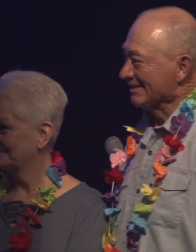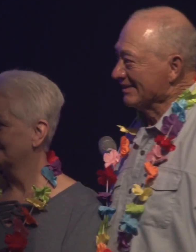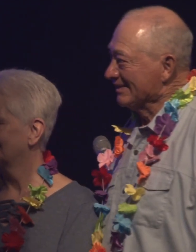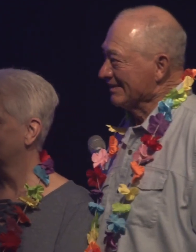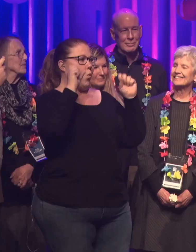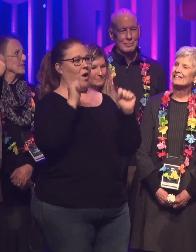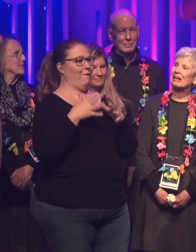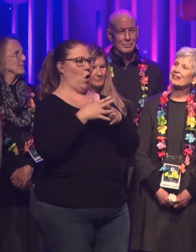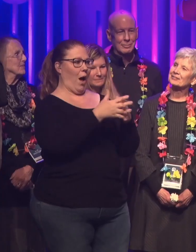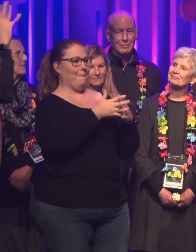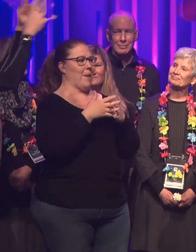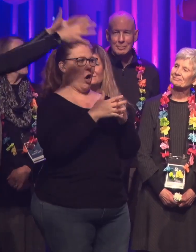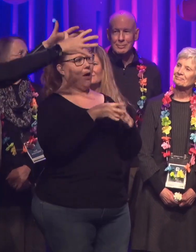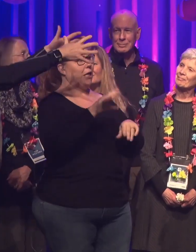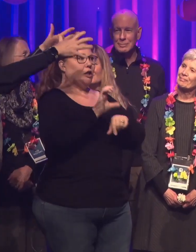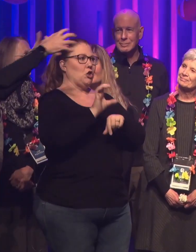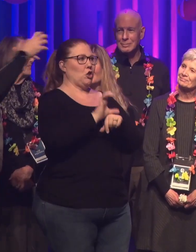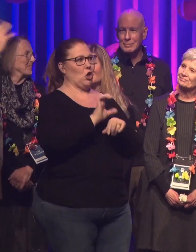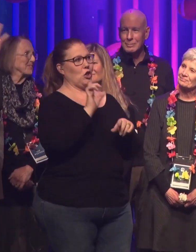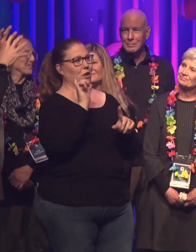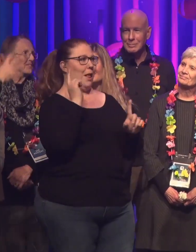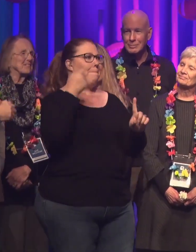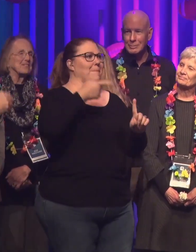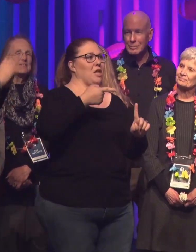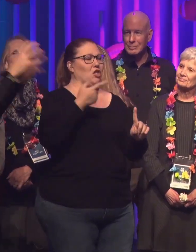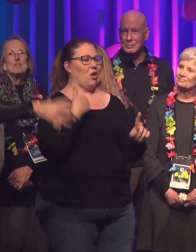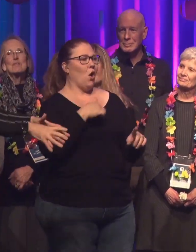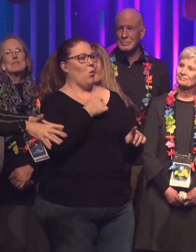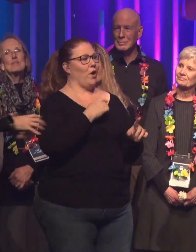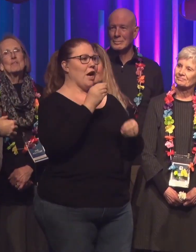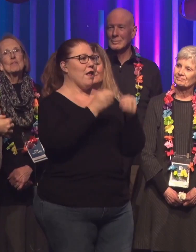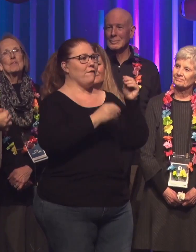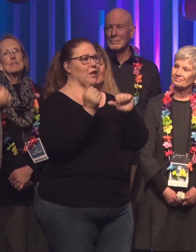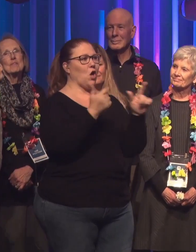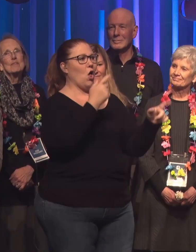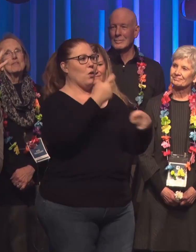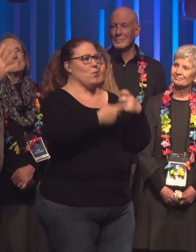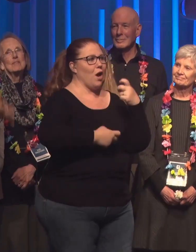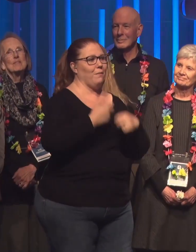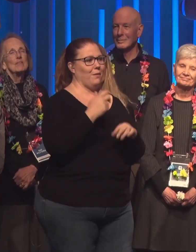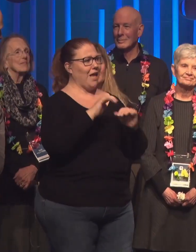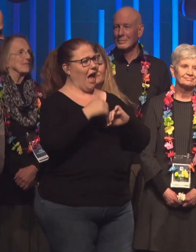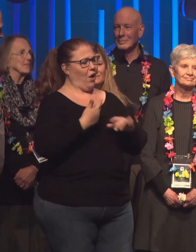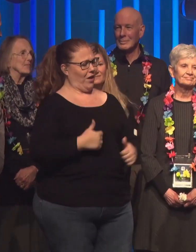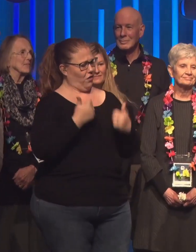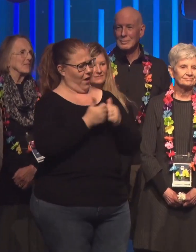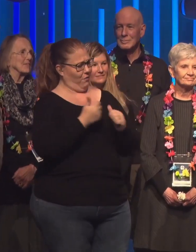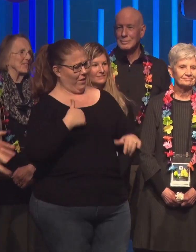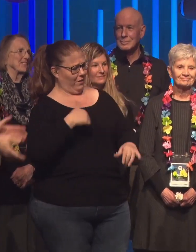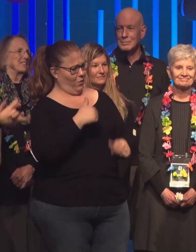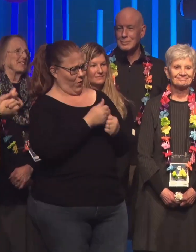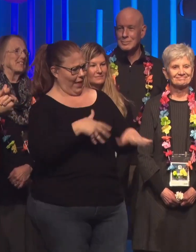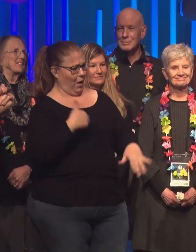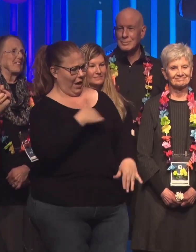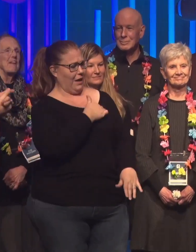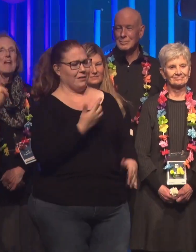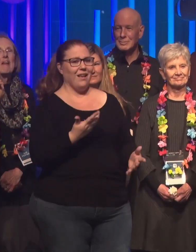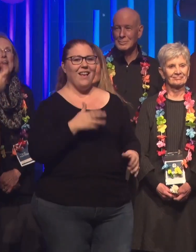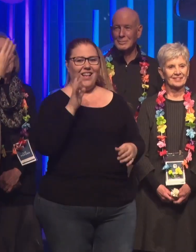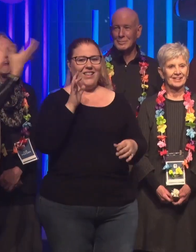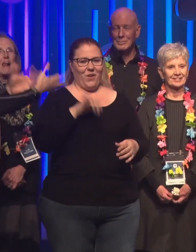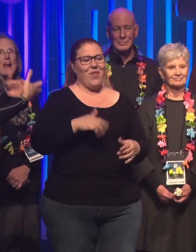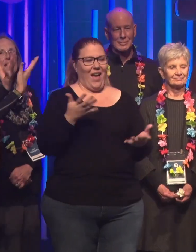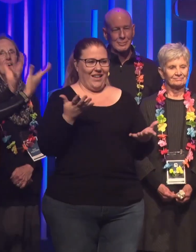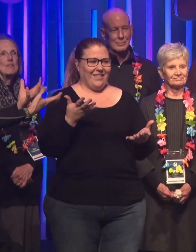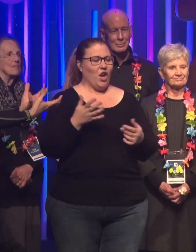American evangelicalism, like mission-minded, we're going to fix all the problems. How do they even survive without us? Yes. So that's what, so